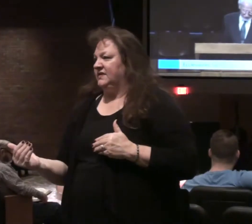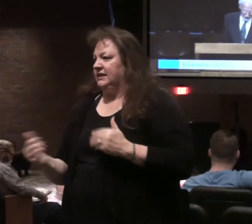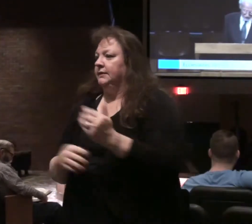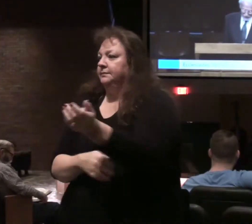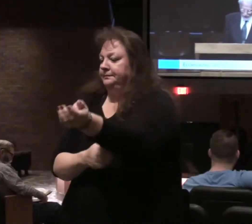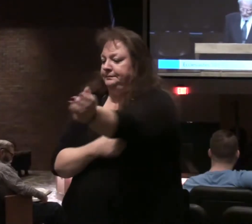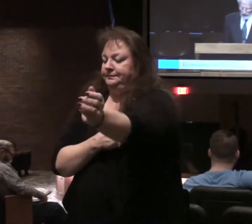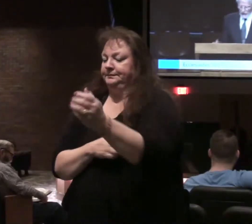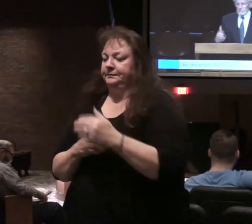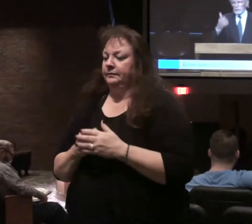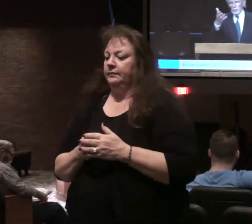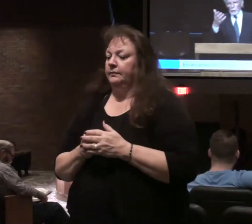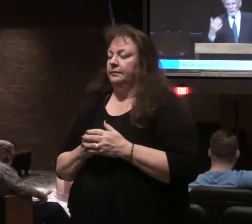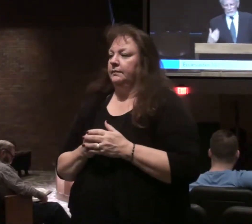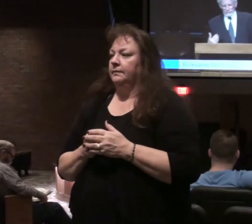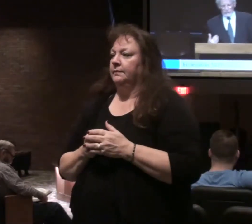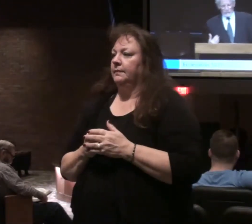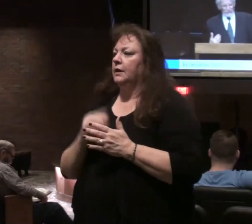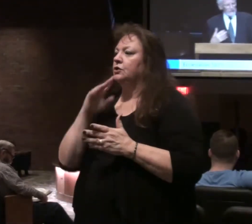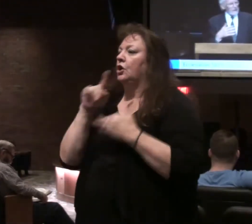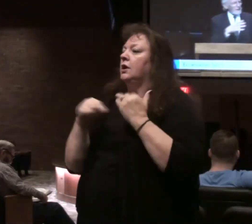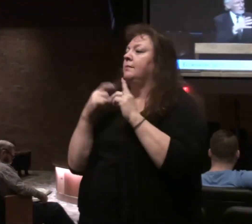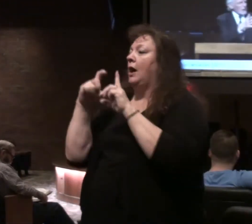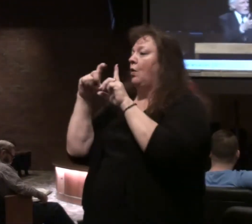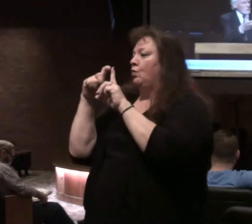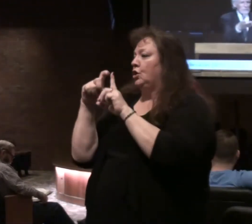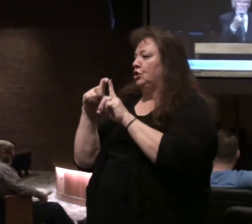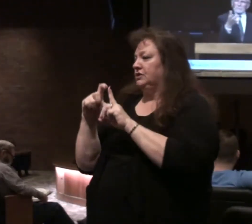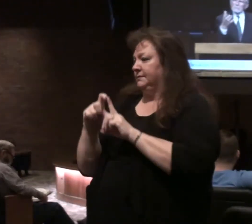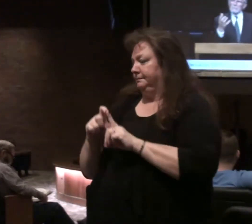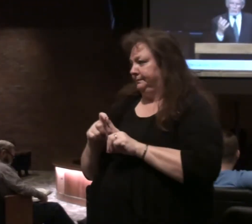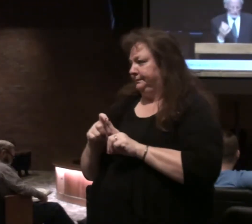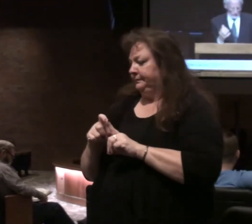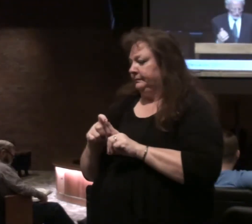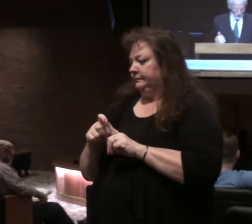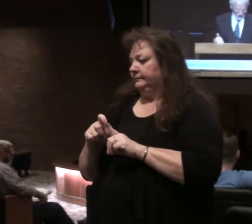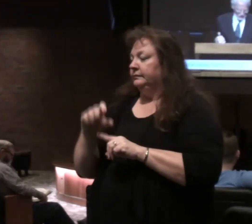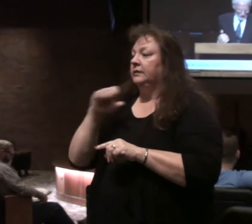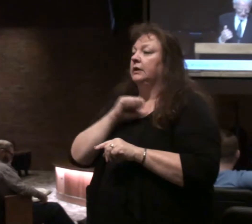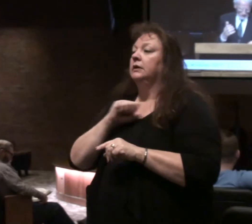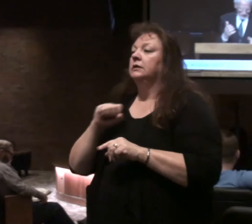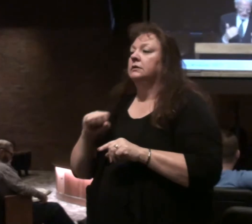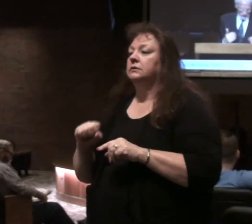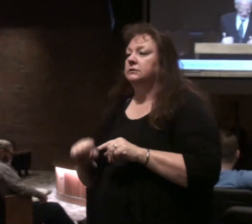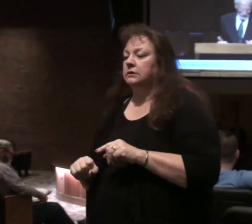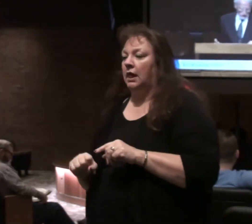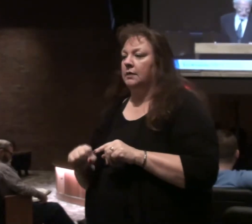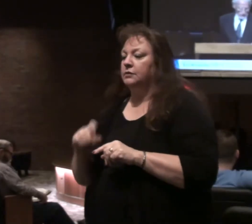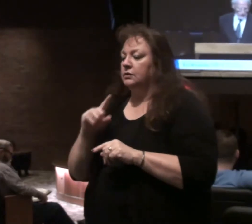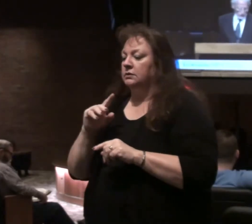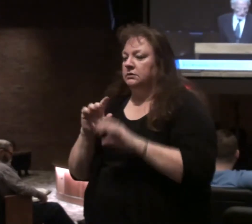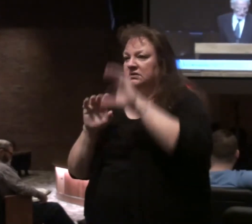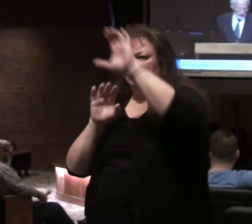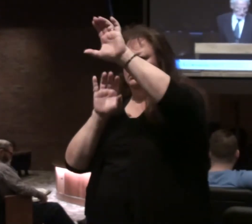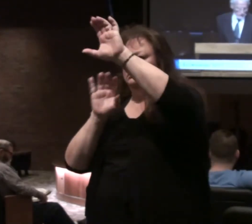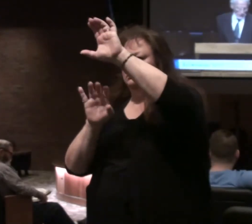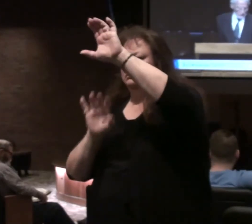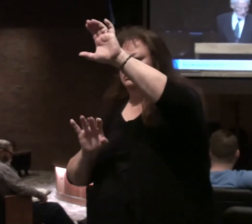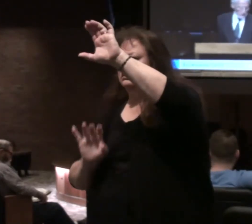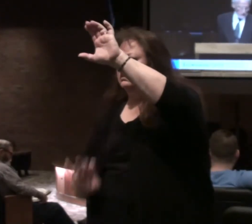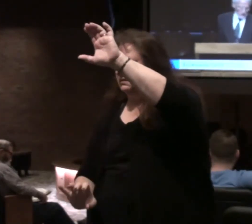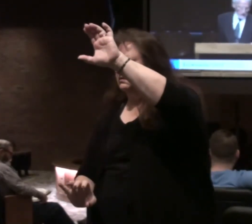another section. He comes to words. And Solomon moves us into these sections like we saw at the